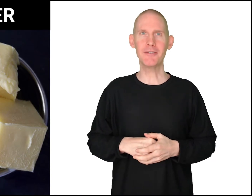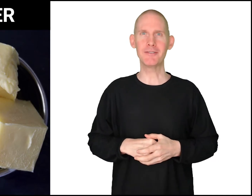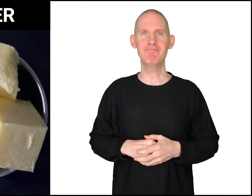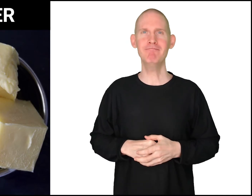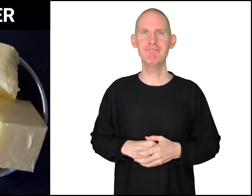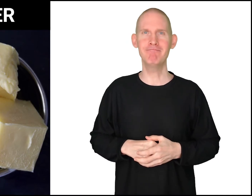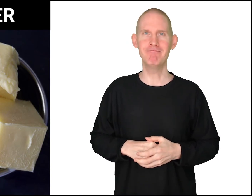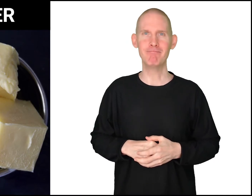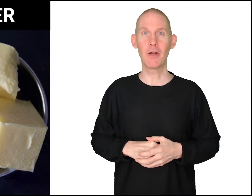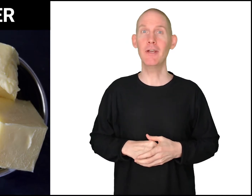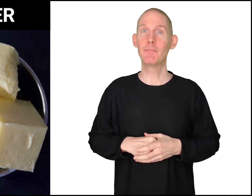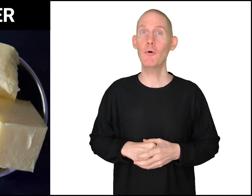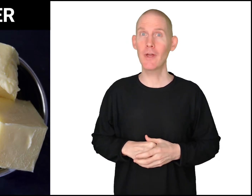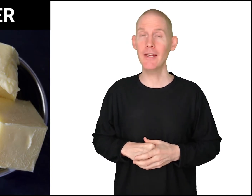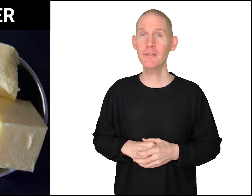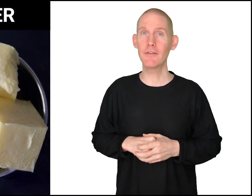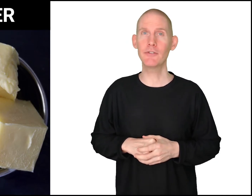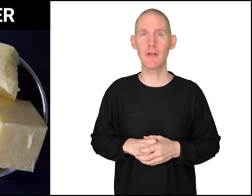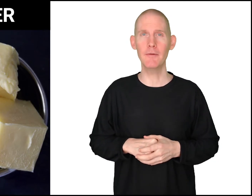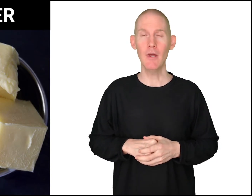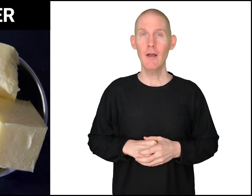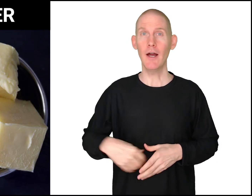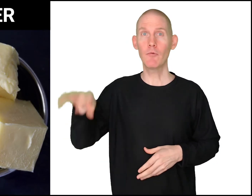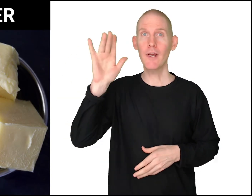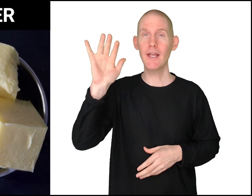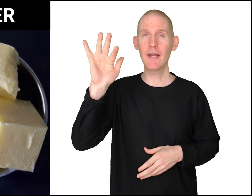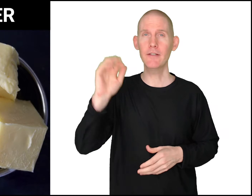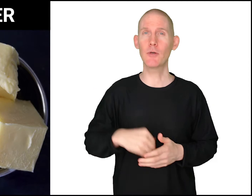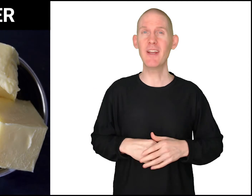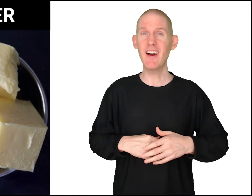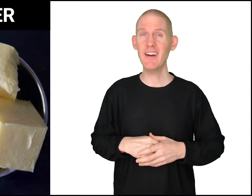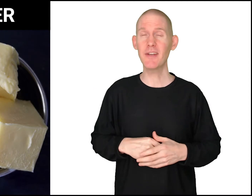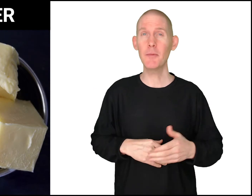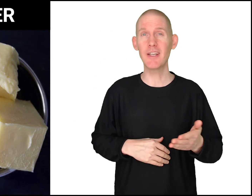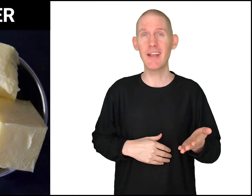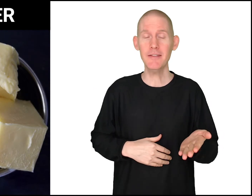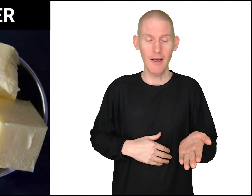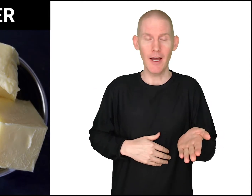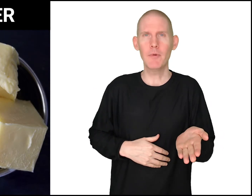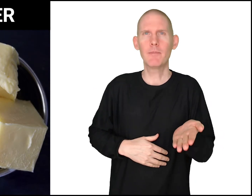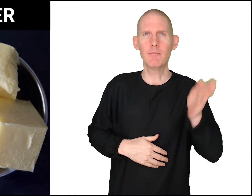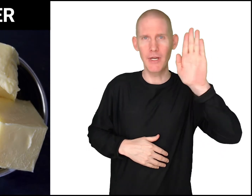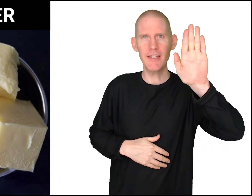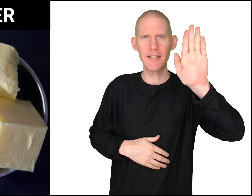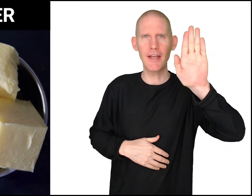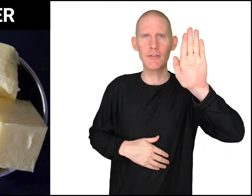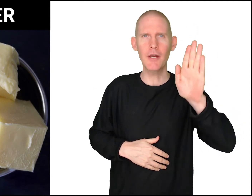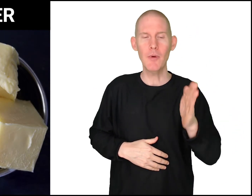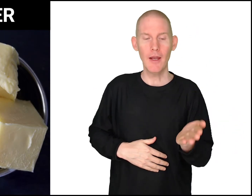butter. All right, both hands on this sign. I'm right-handed, so my non-dominant hand, I'm going to make this hand shape and